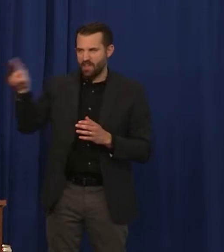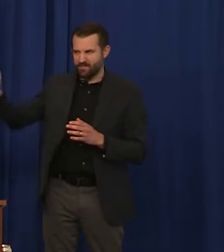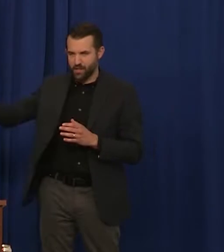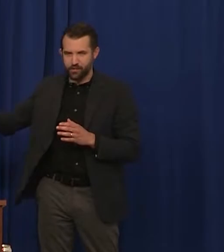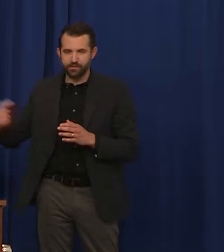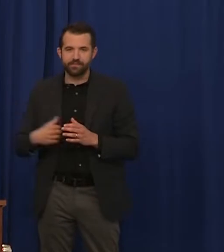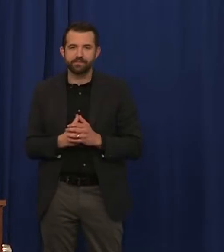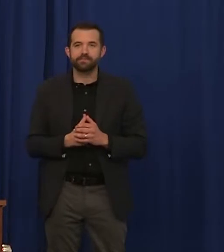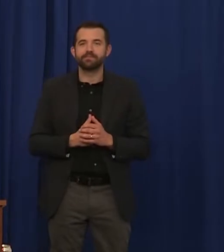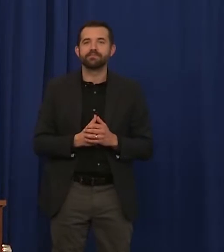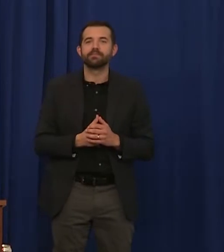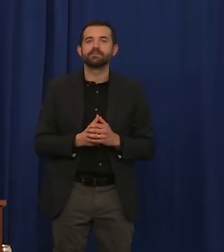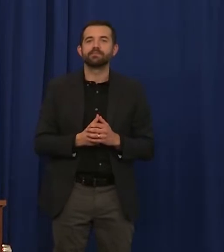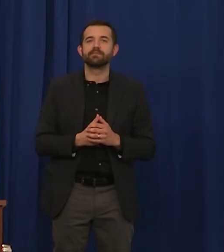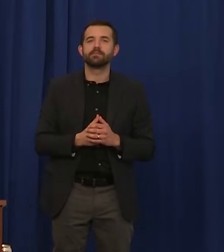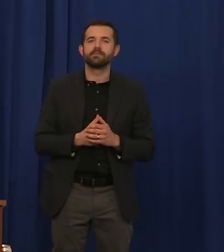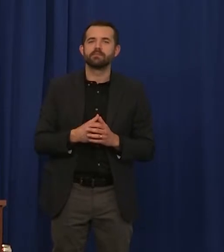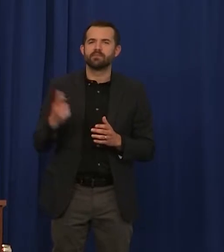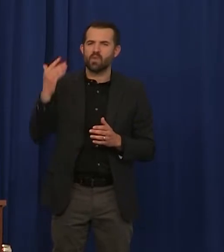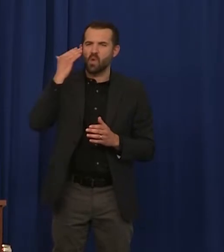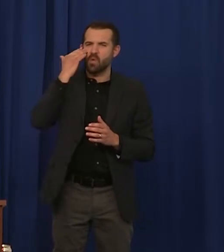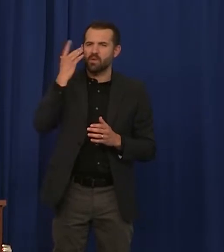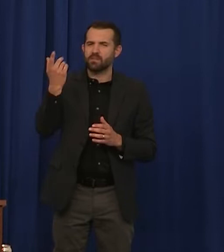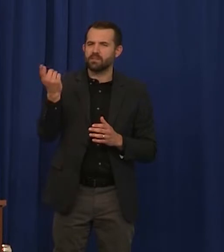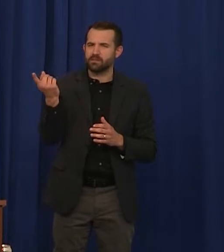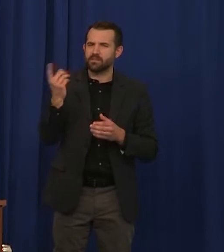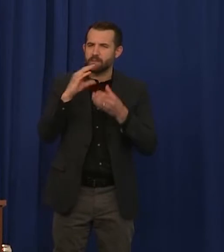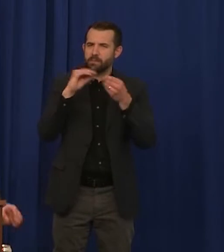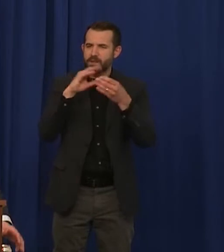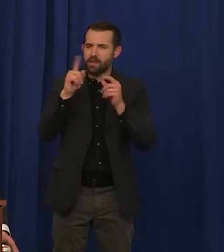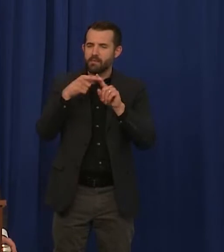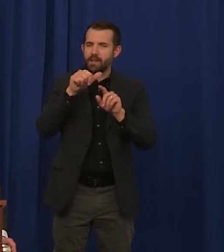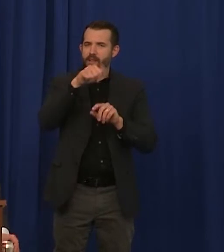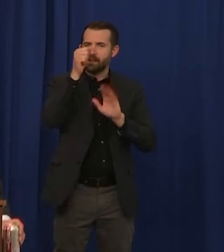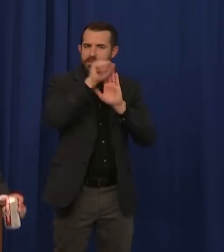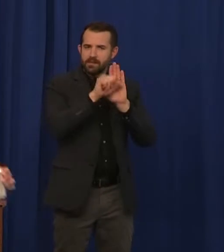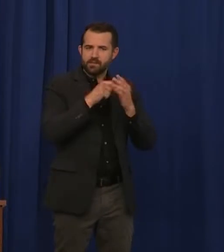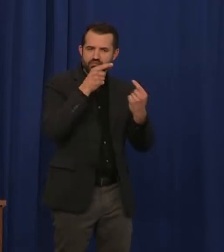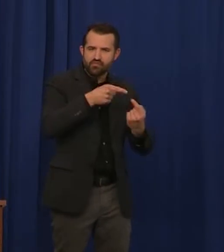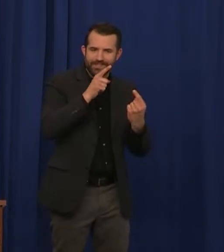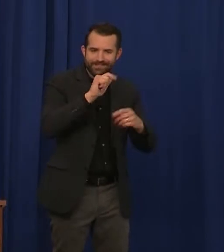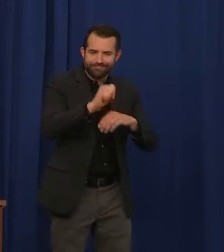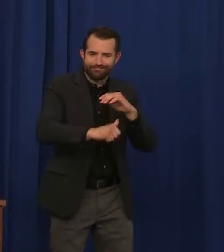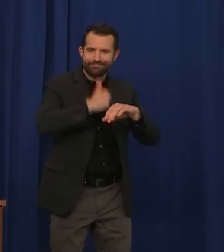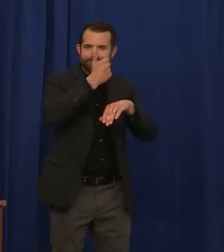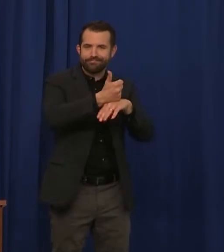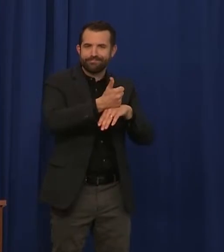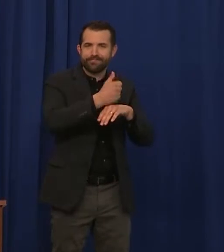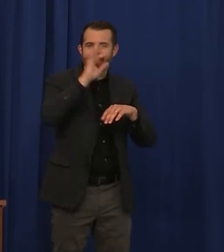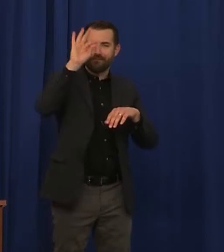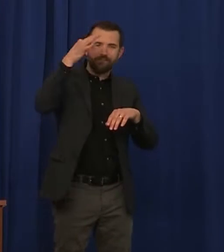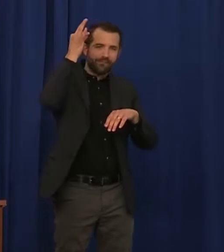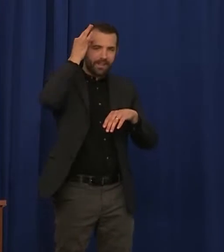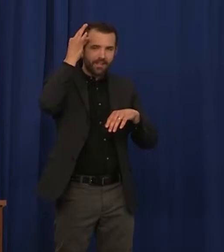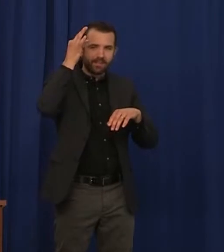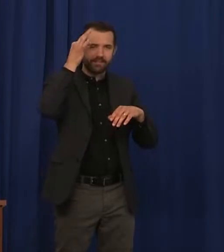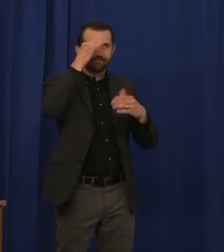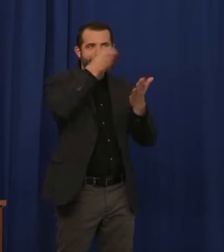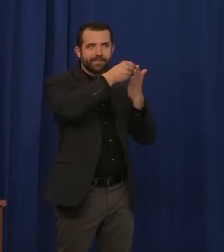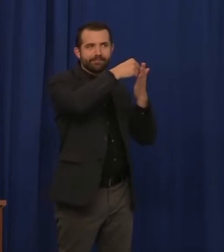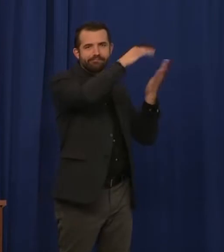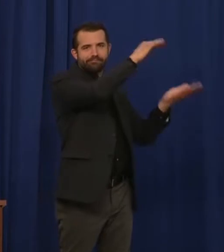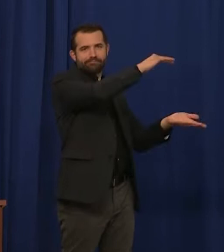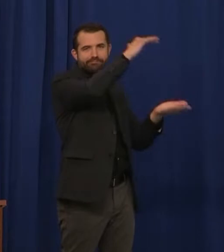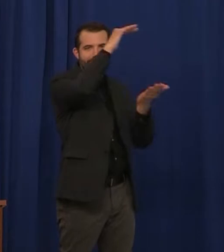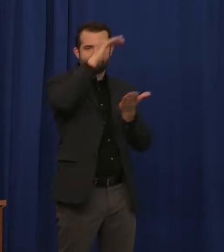you said that other states have had some difficulty implementing the claim system for gig or